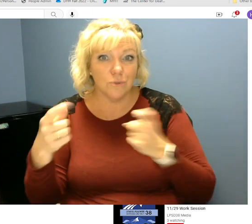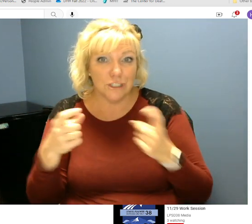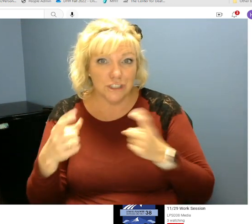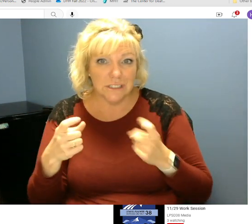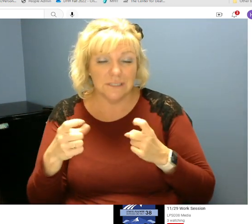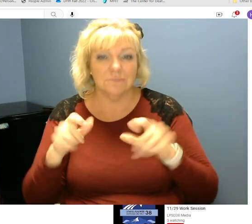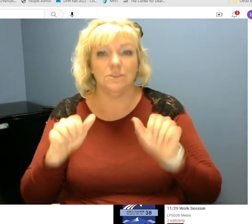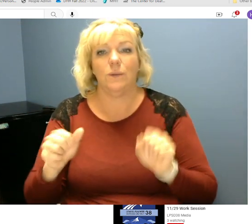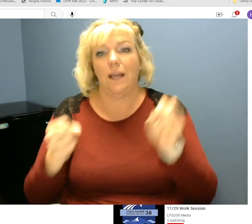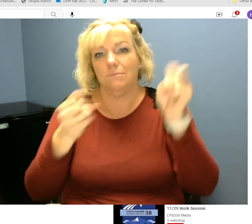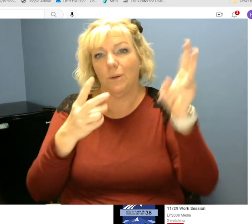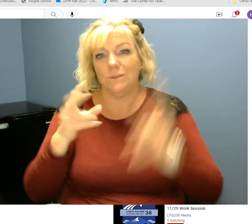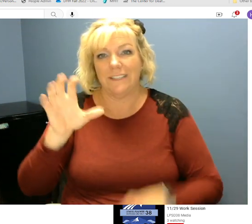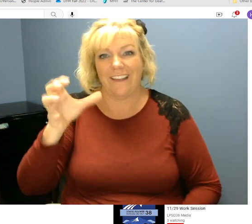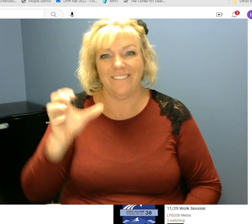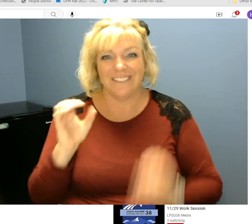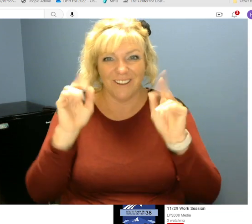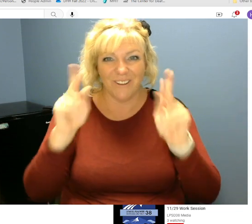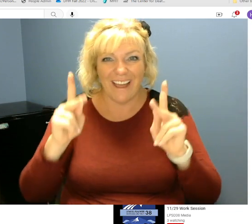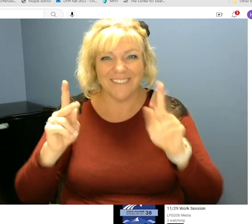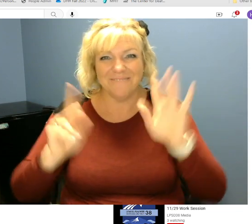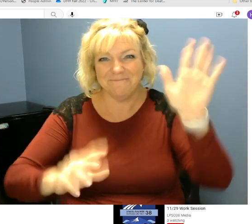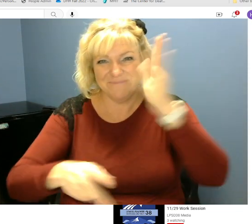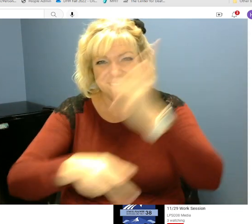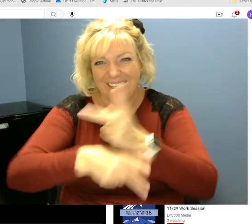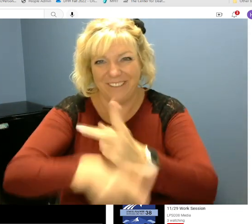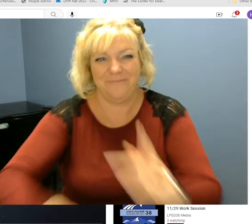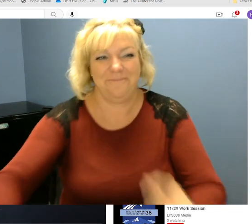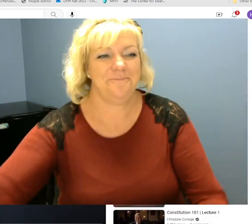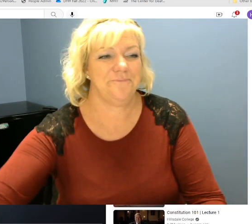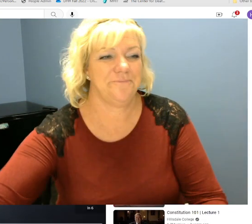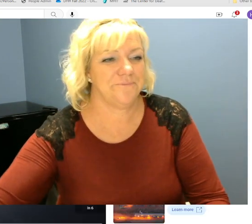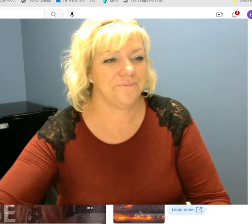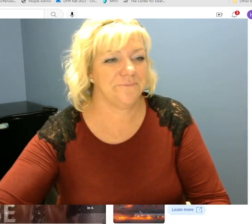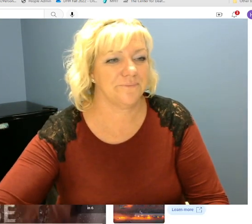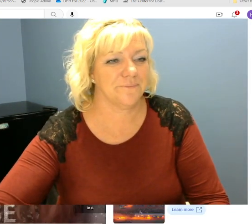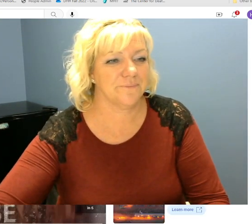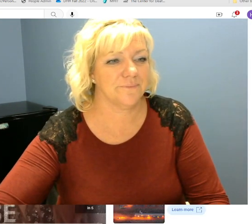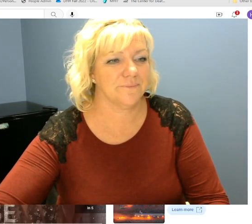any questions, though, put those in the discussion module. Take care.